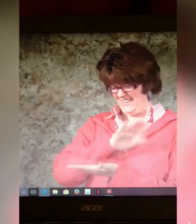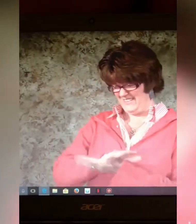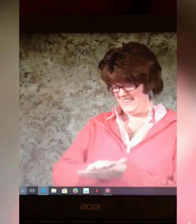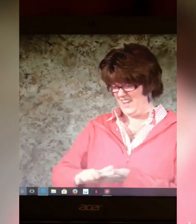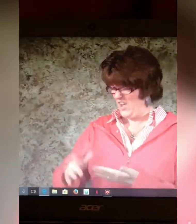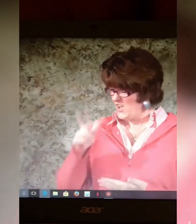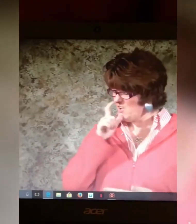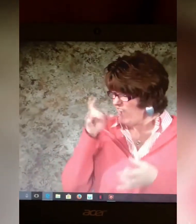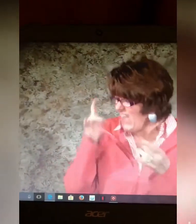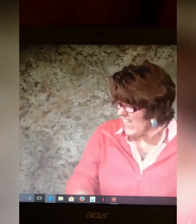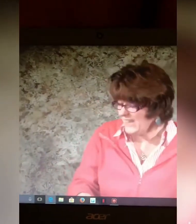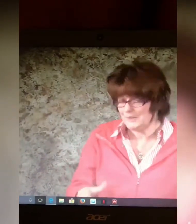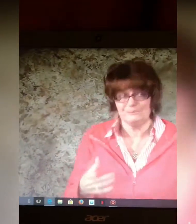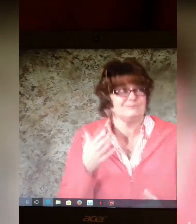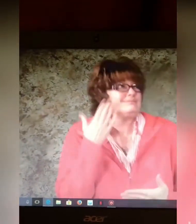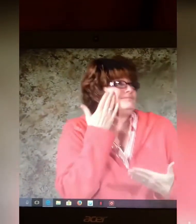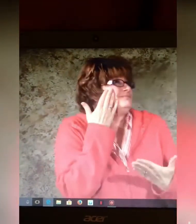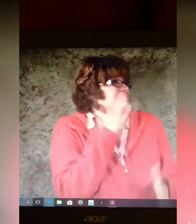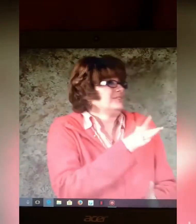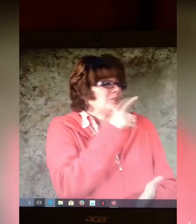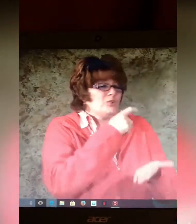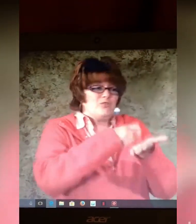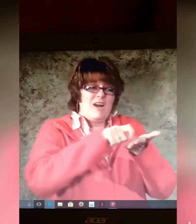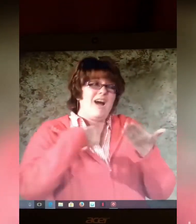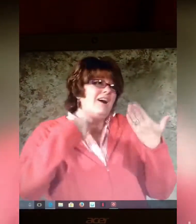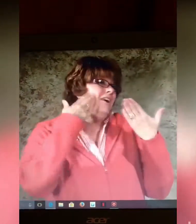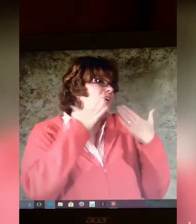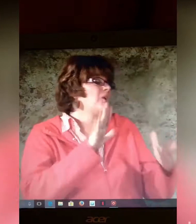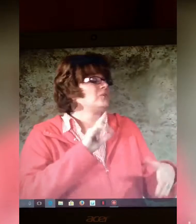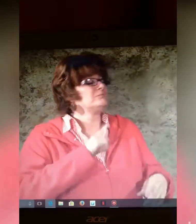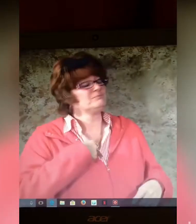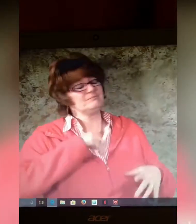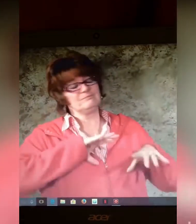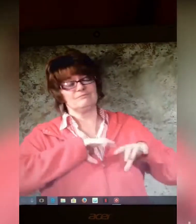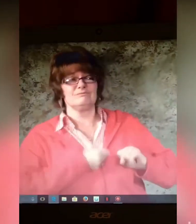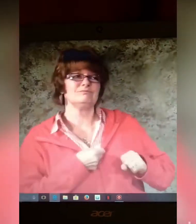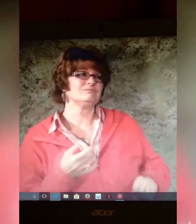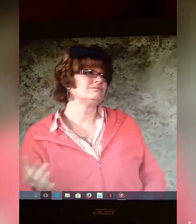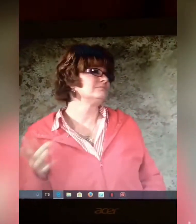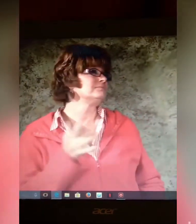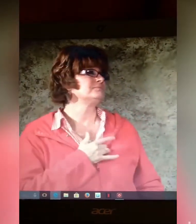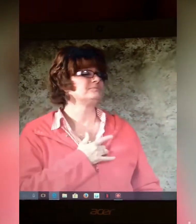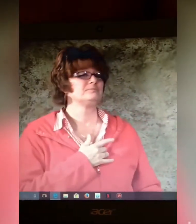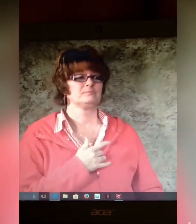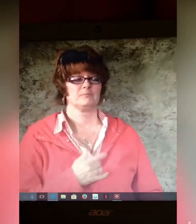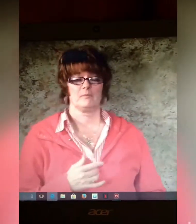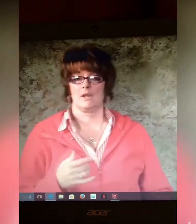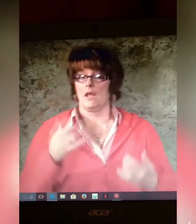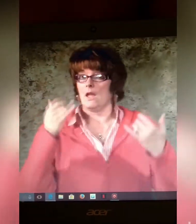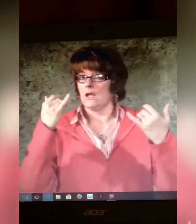dog, and it was not very nice. I don't know who could have wrote it. I'm